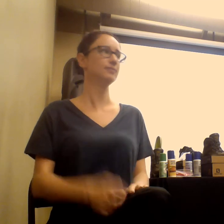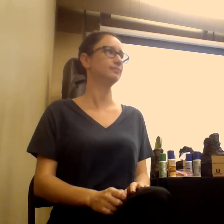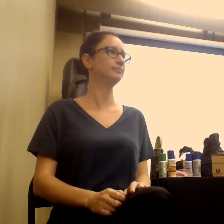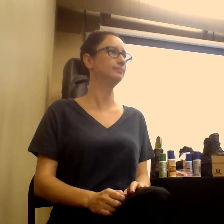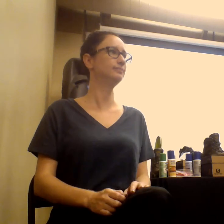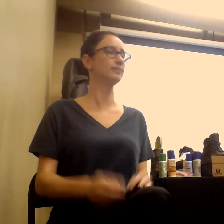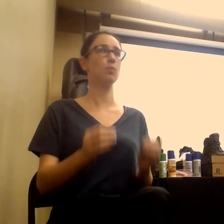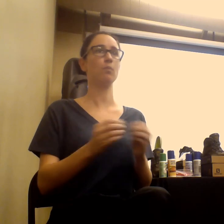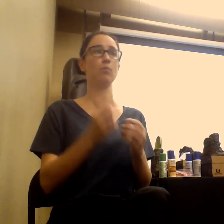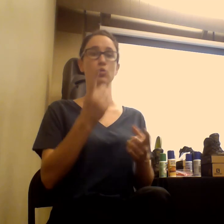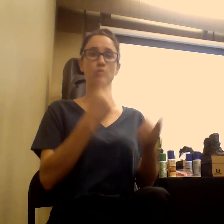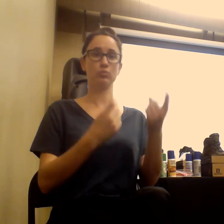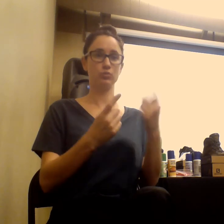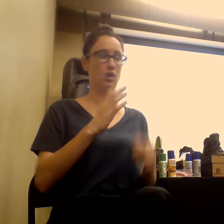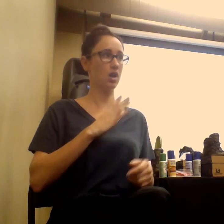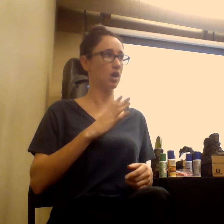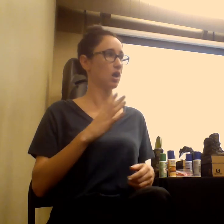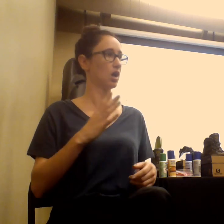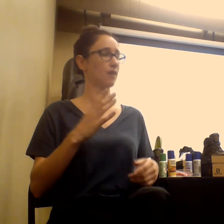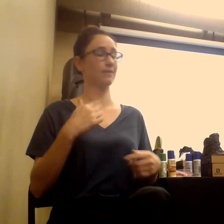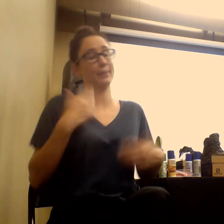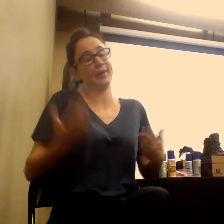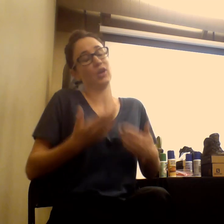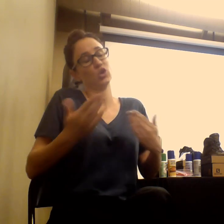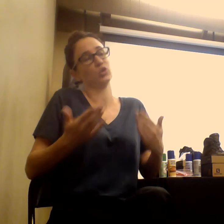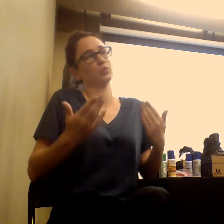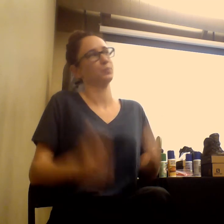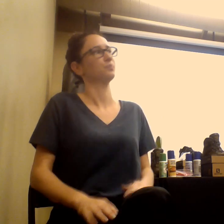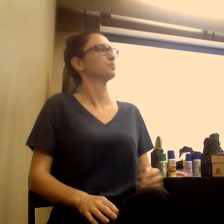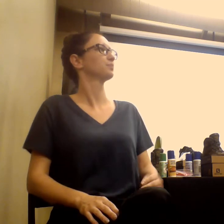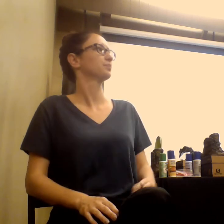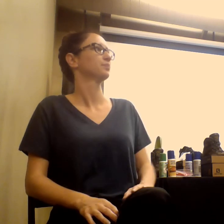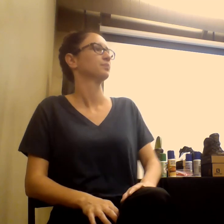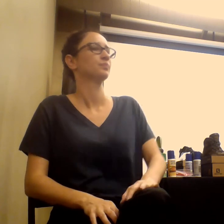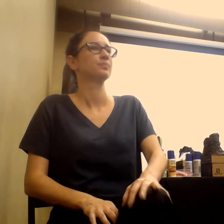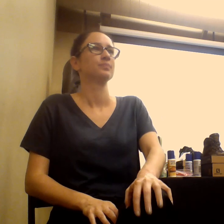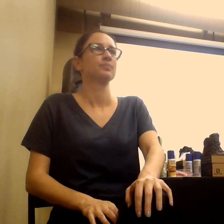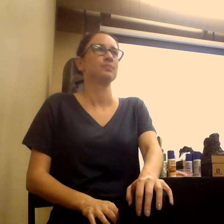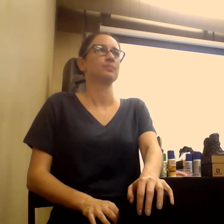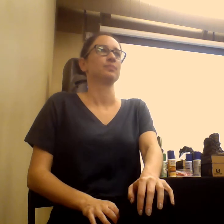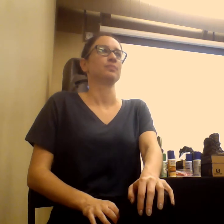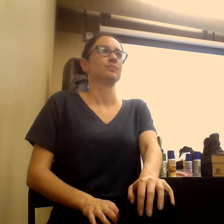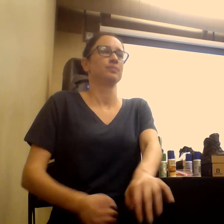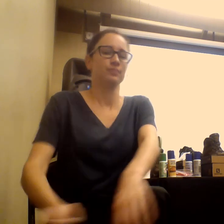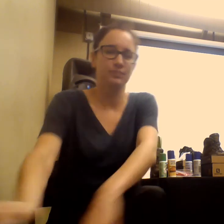questions. Thank you. Thank you for Thank coming. you.